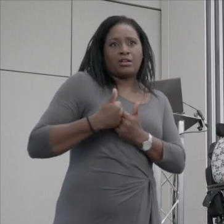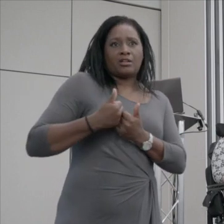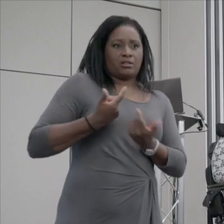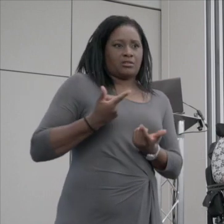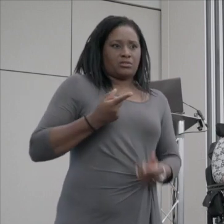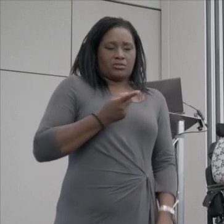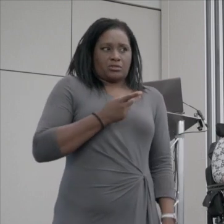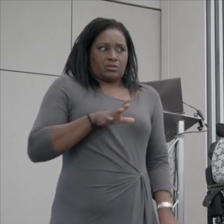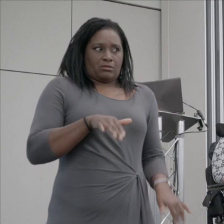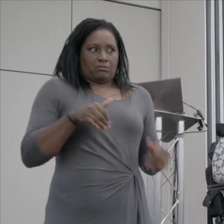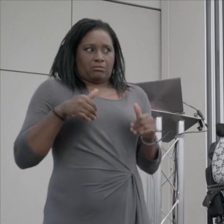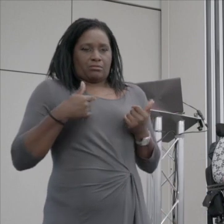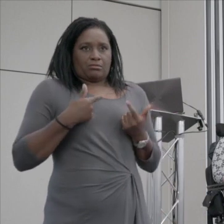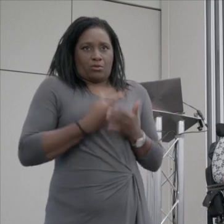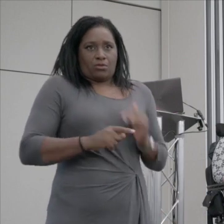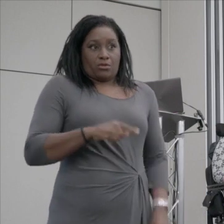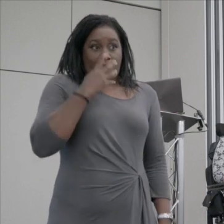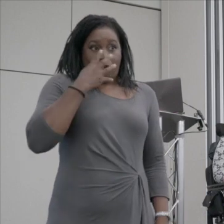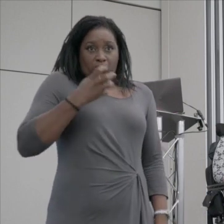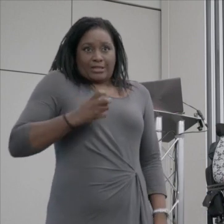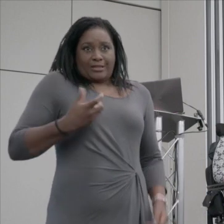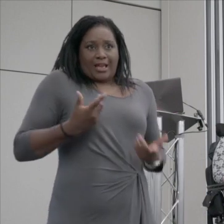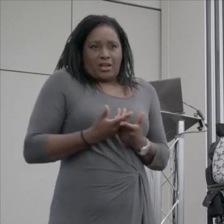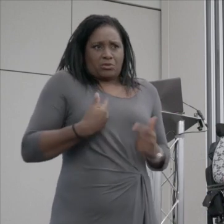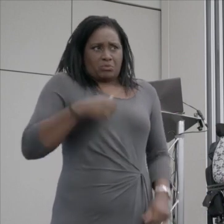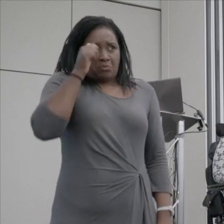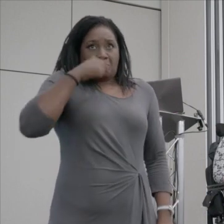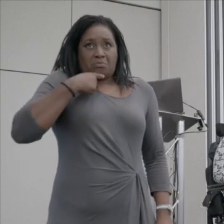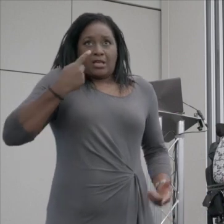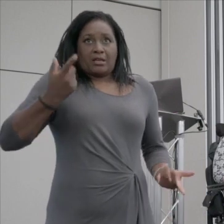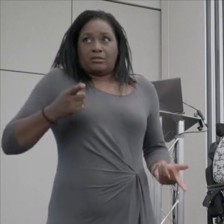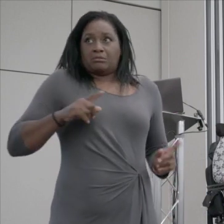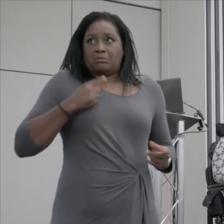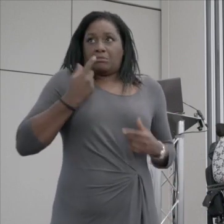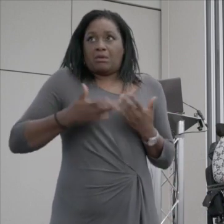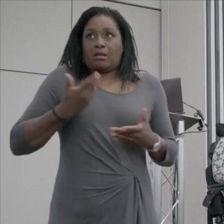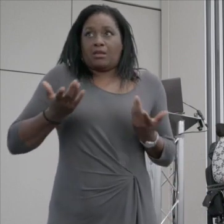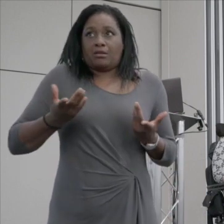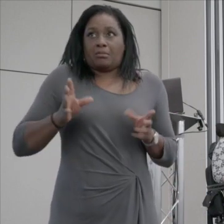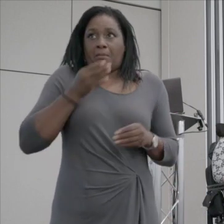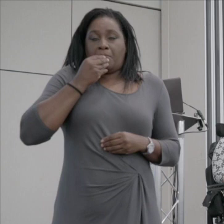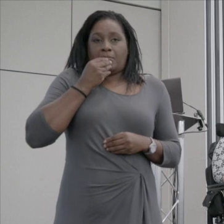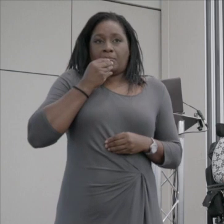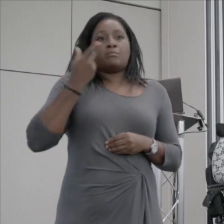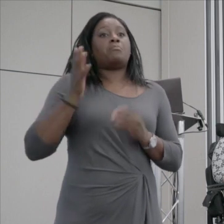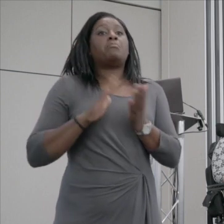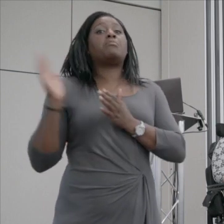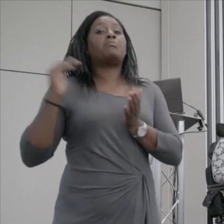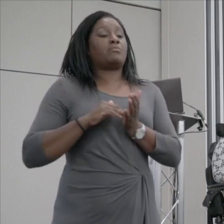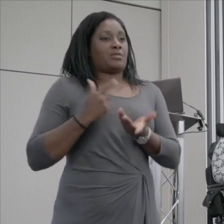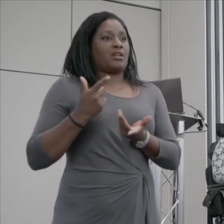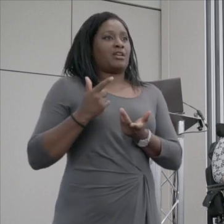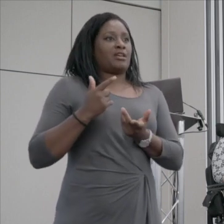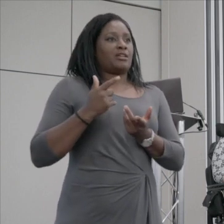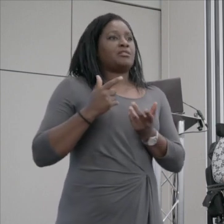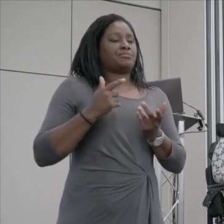shy to advocate for myself, and being 14, how do you know what to say and who to say it to? So Mary came in, a mum of